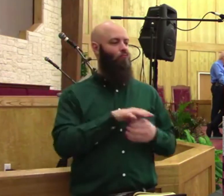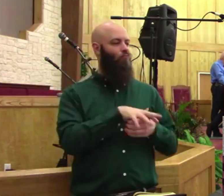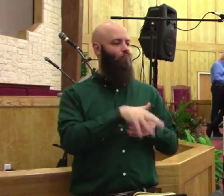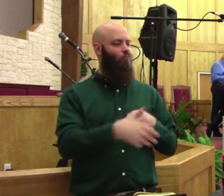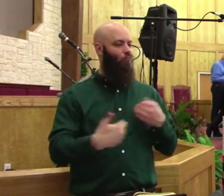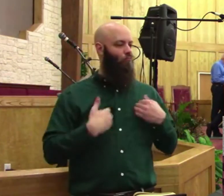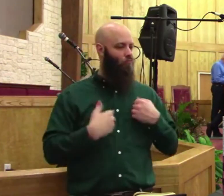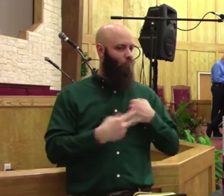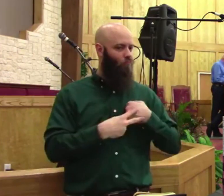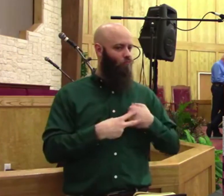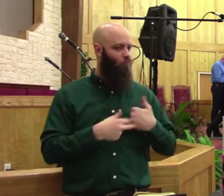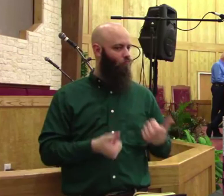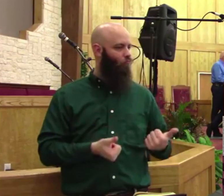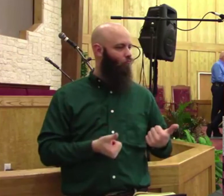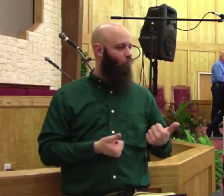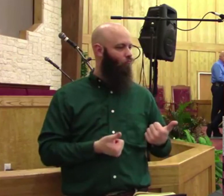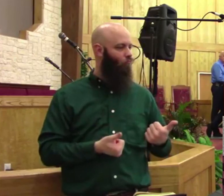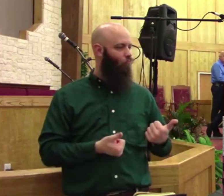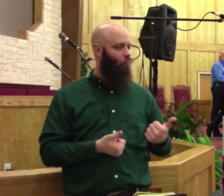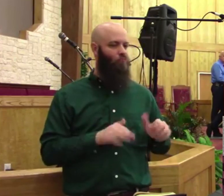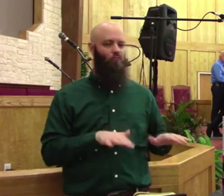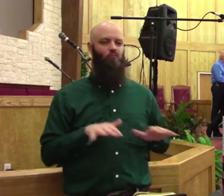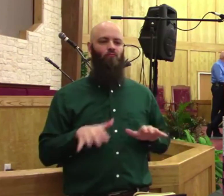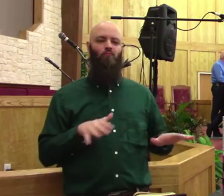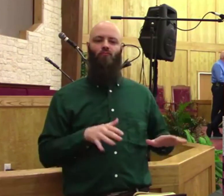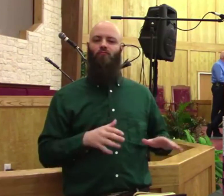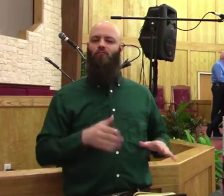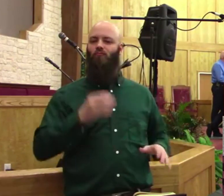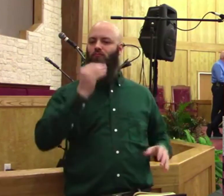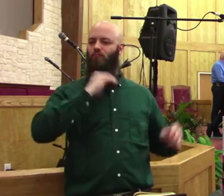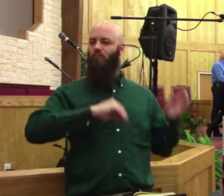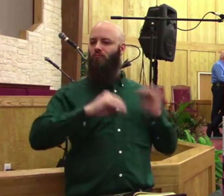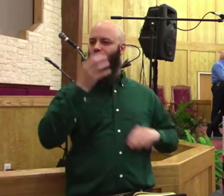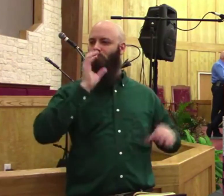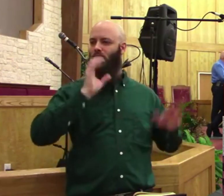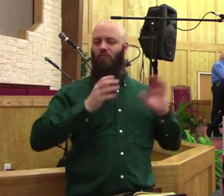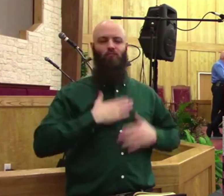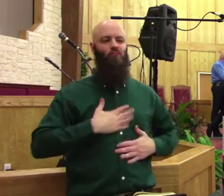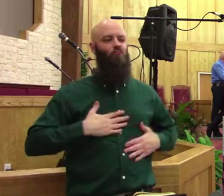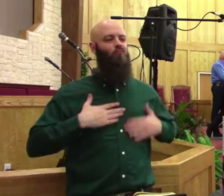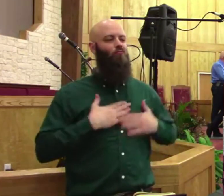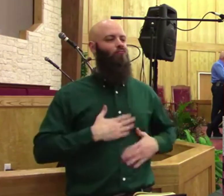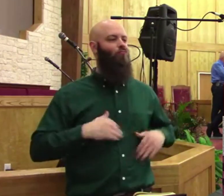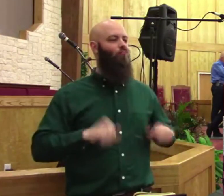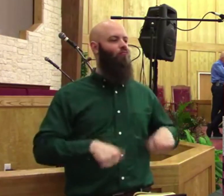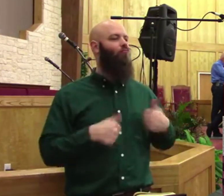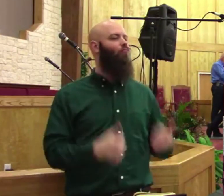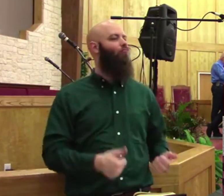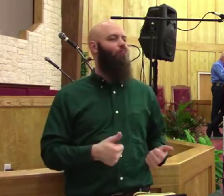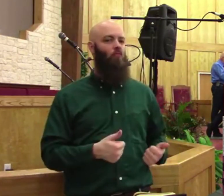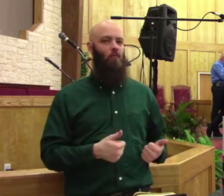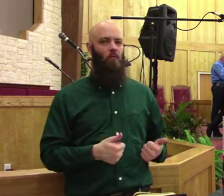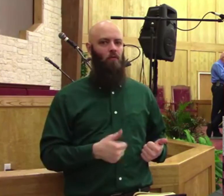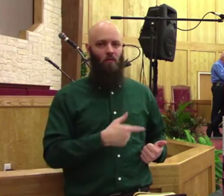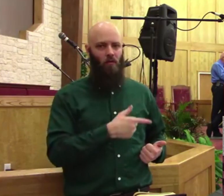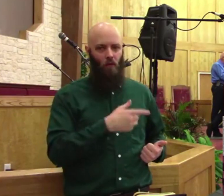up. Take it easy. Eat, drink, and be merry. Never